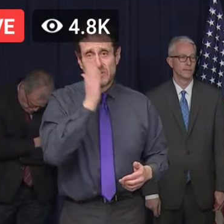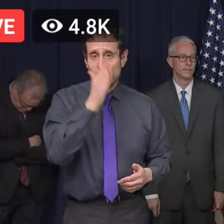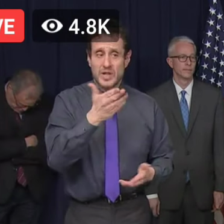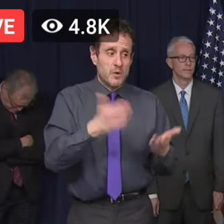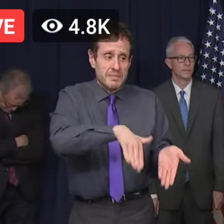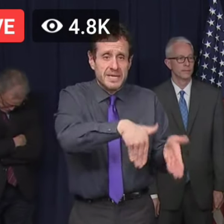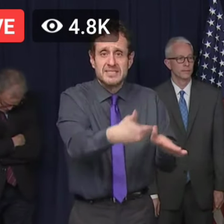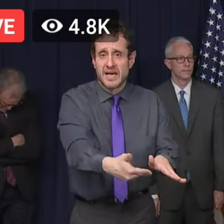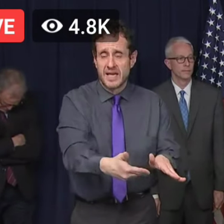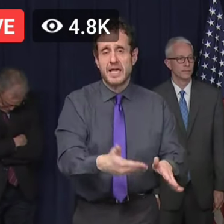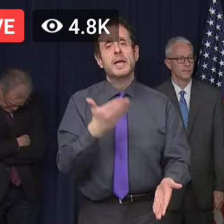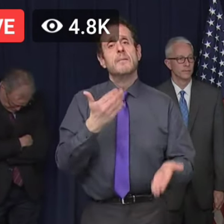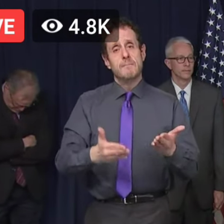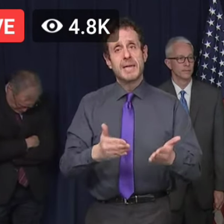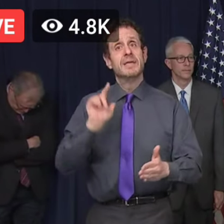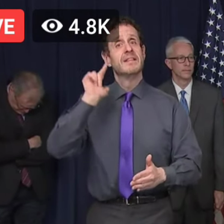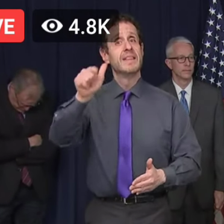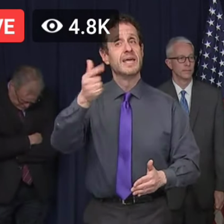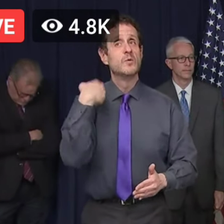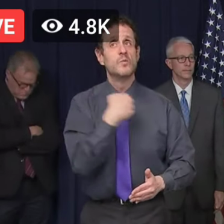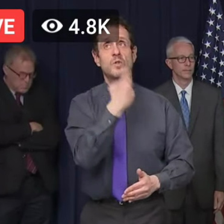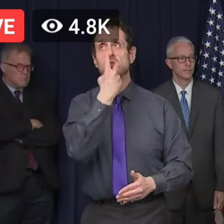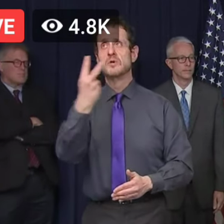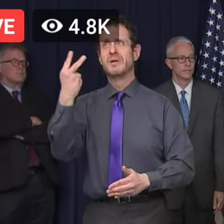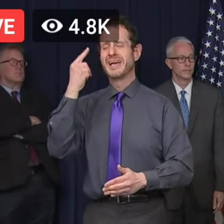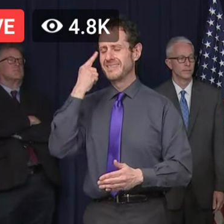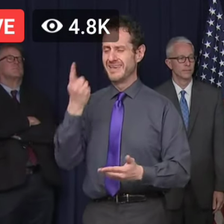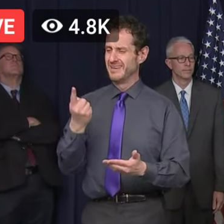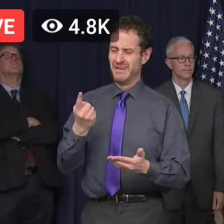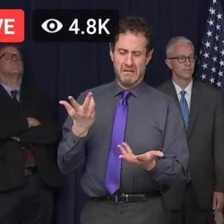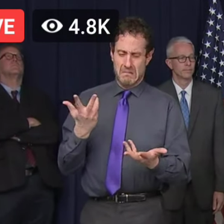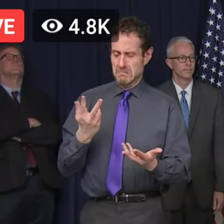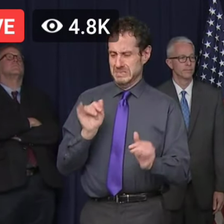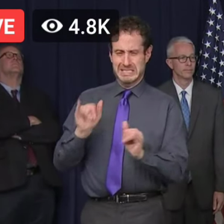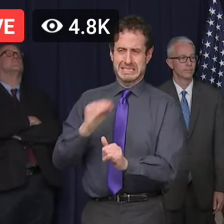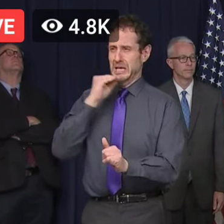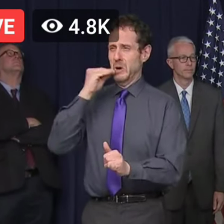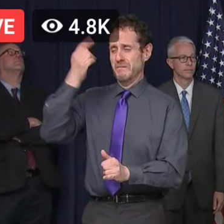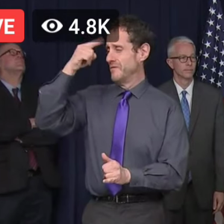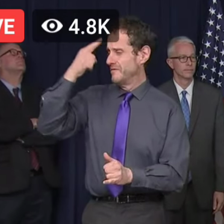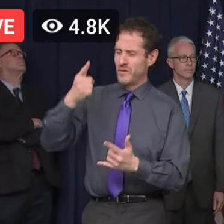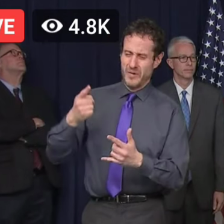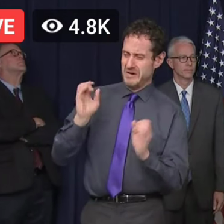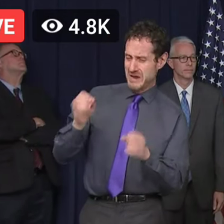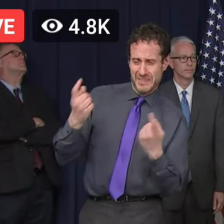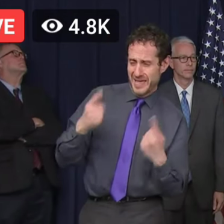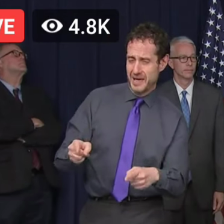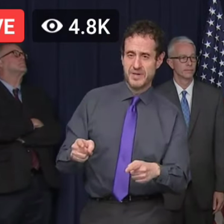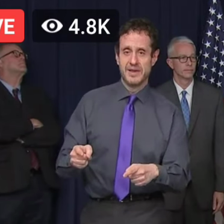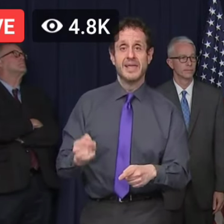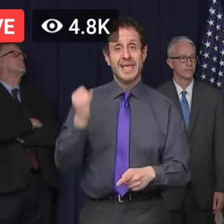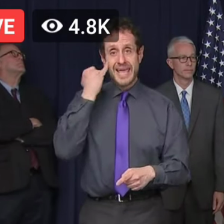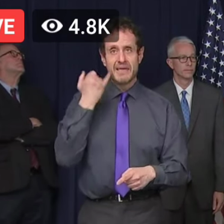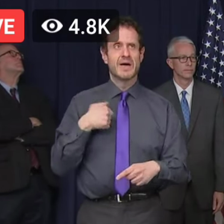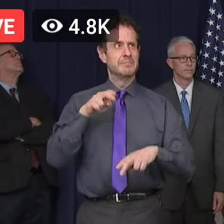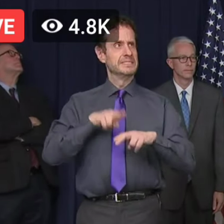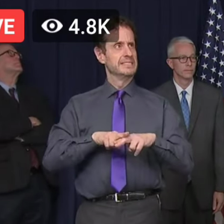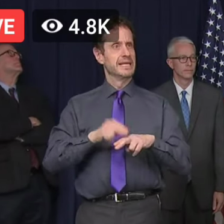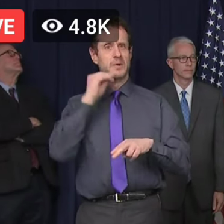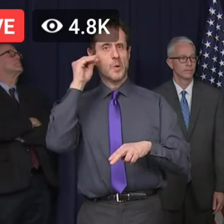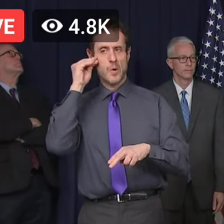got locked down. What? Was it yesterday or today? Because it's really hard to feel like you're saving the world when you're watching Netflix from your couch.